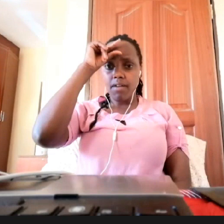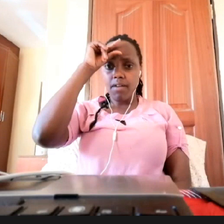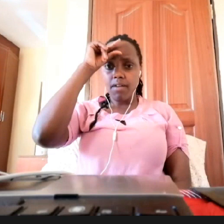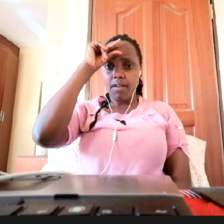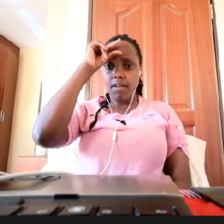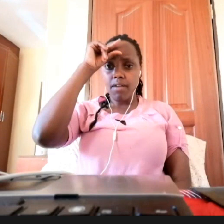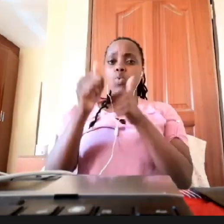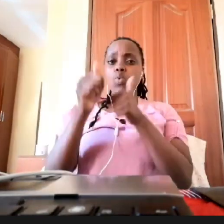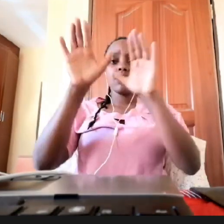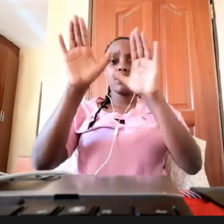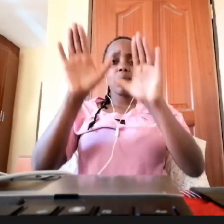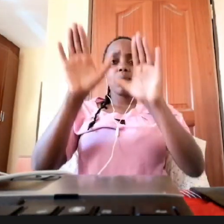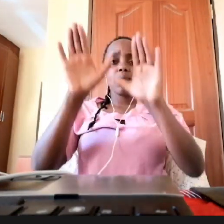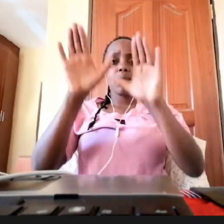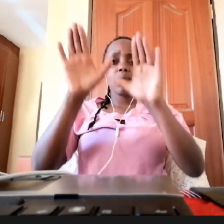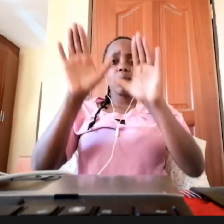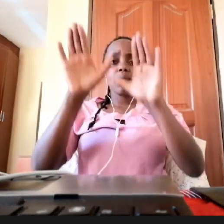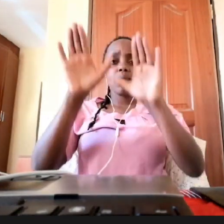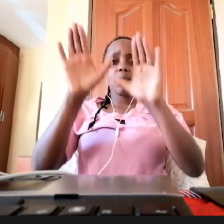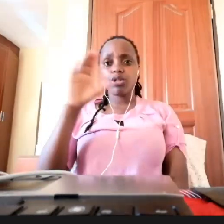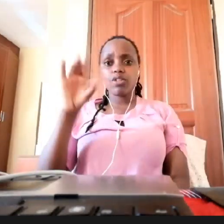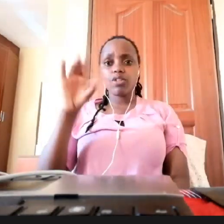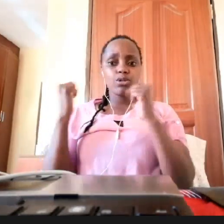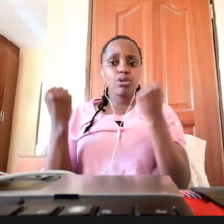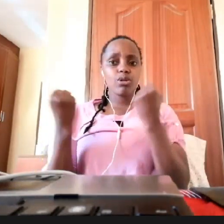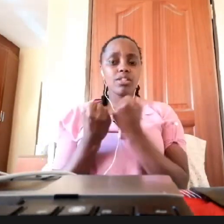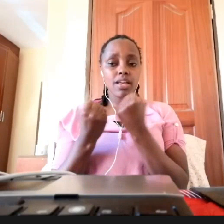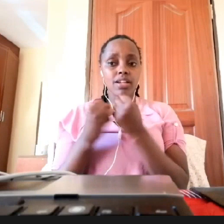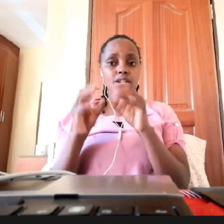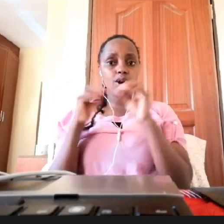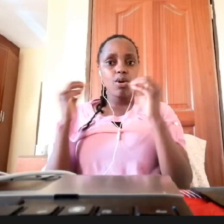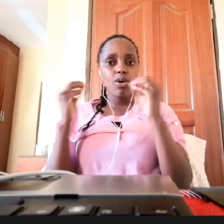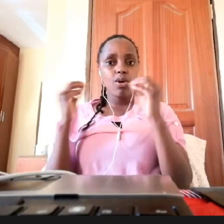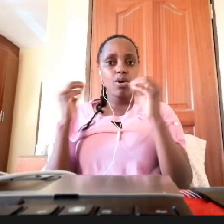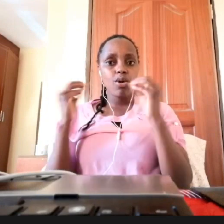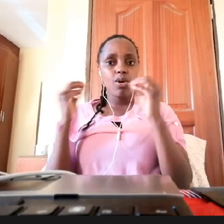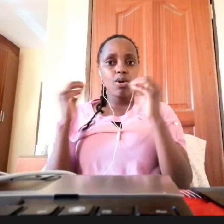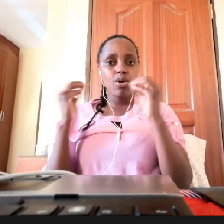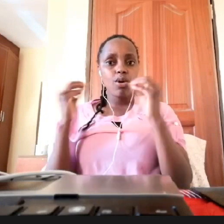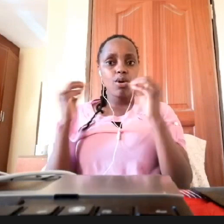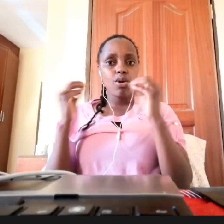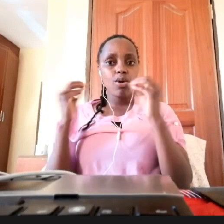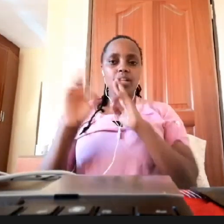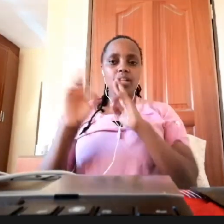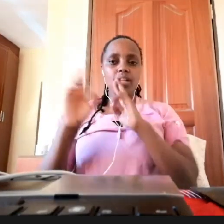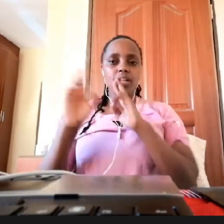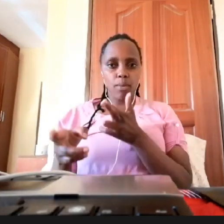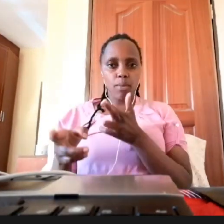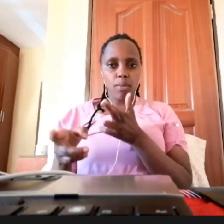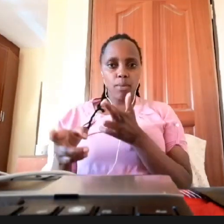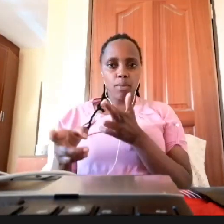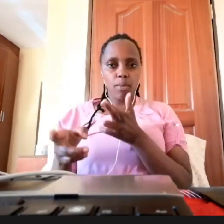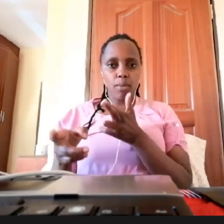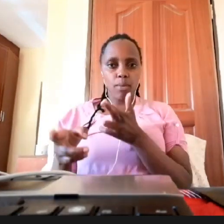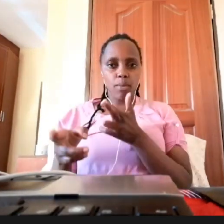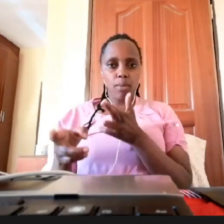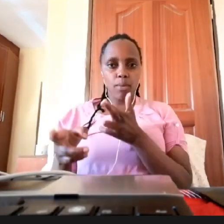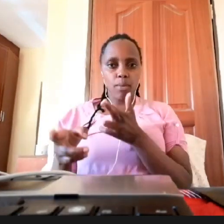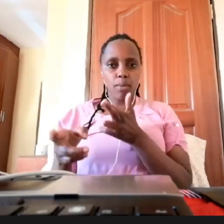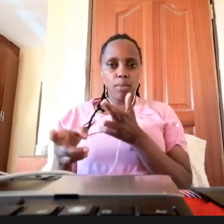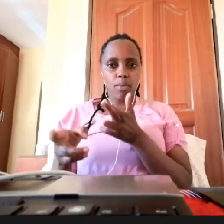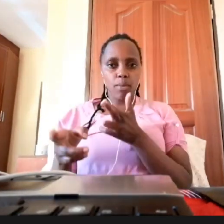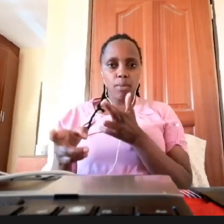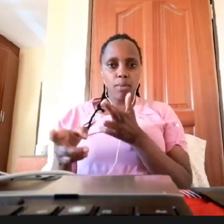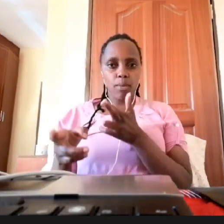is crucial for civil society organizations to develop alternative reports, and that the committee